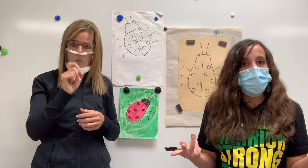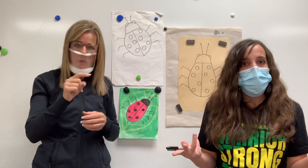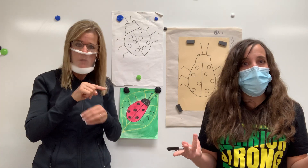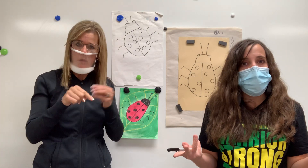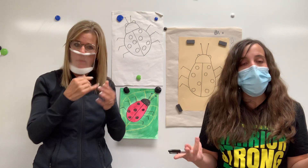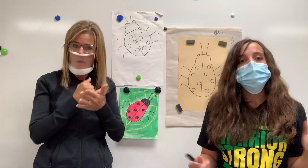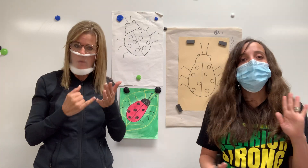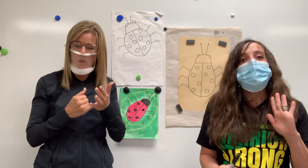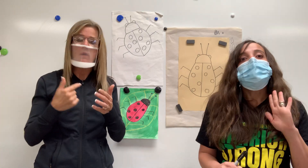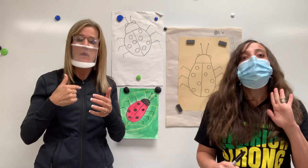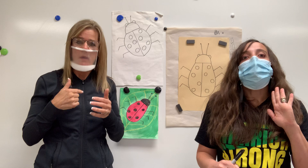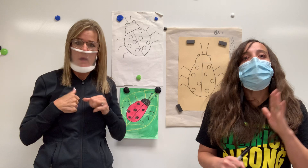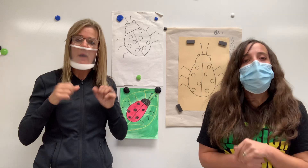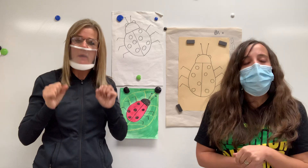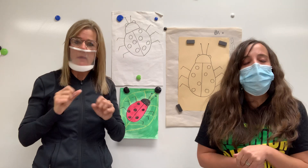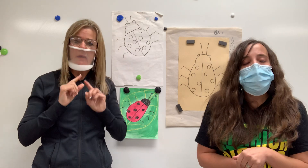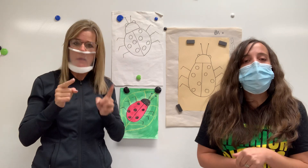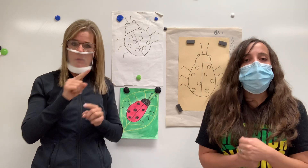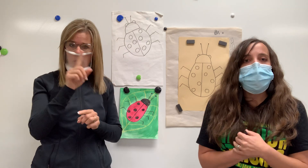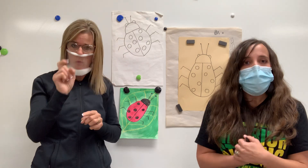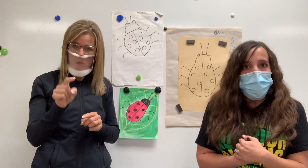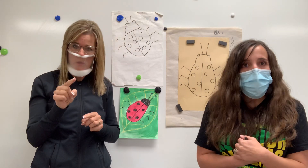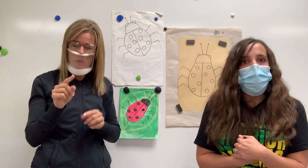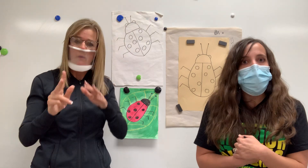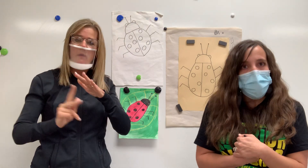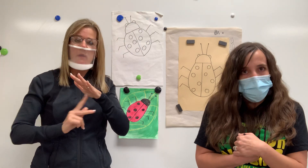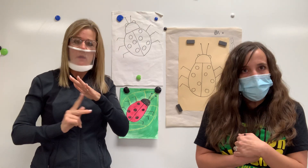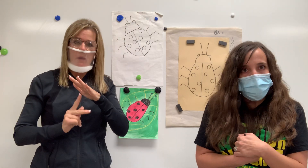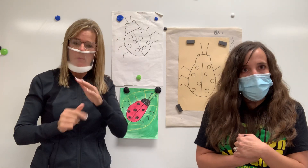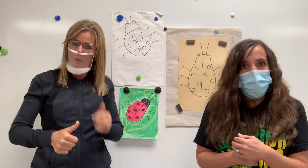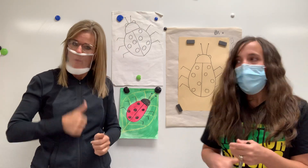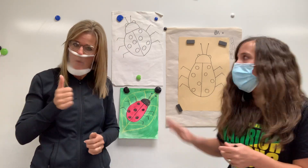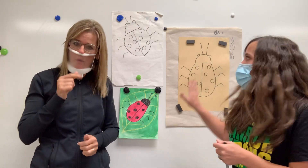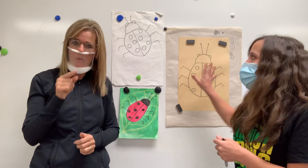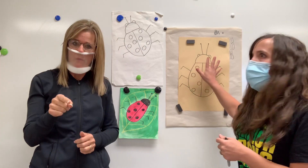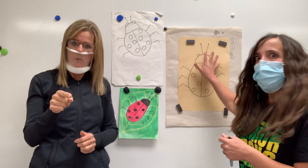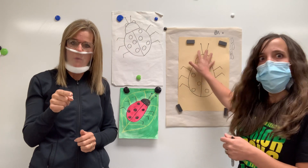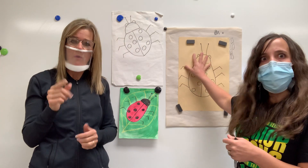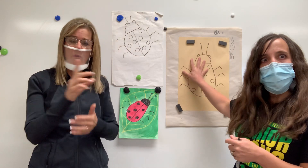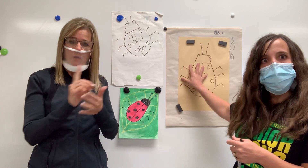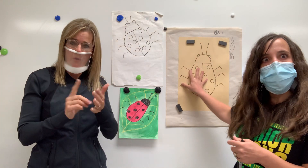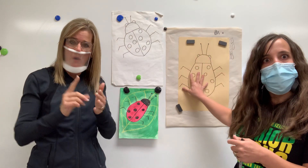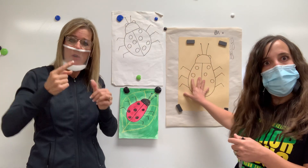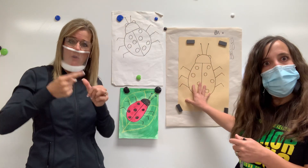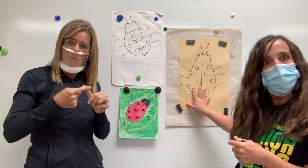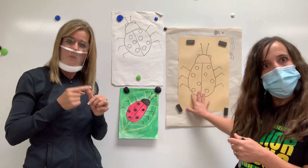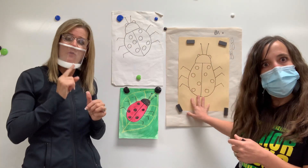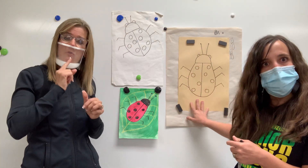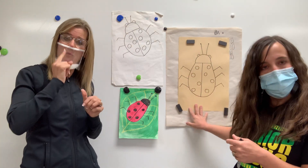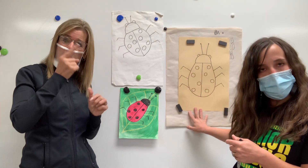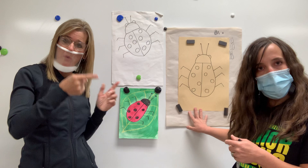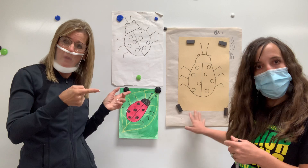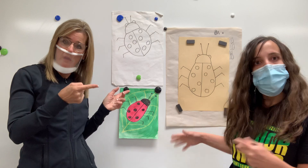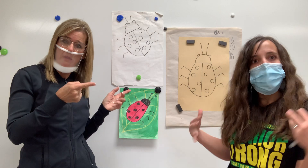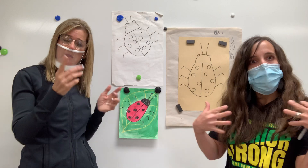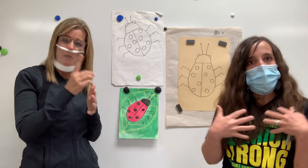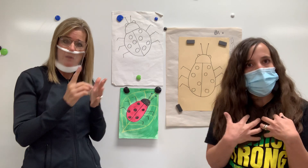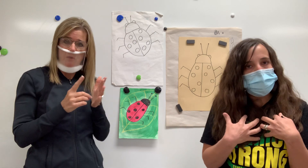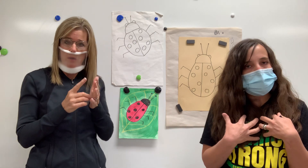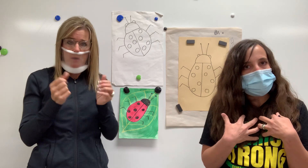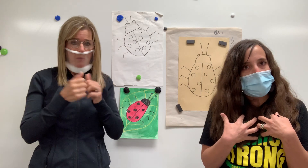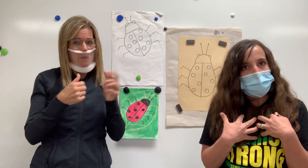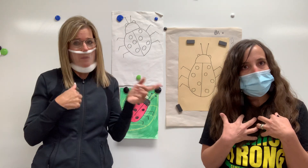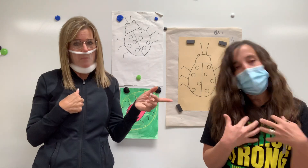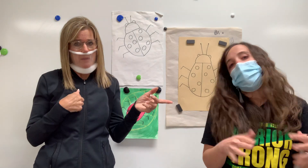when I'm available, okay? So kindergartners, I'm so proud of you for drawing your first realistic drawing